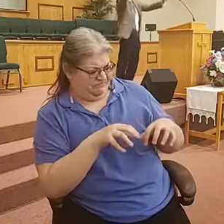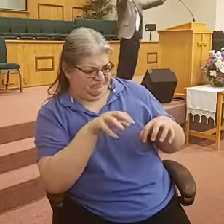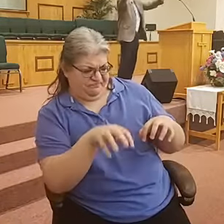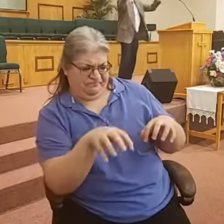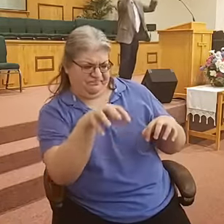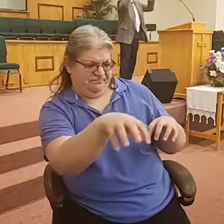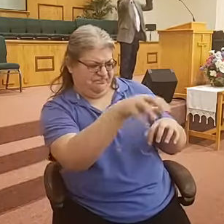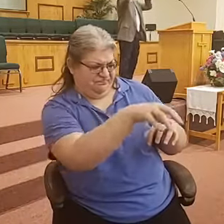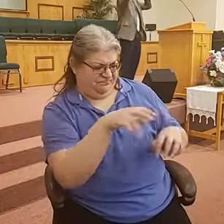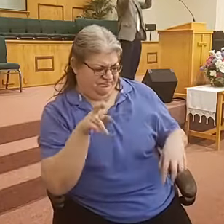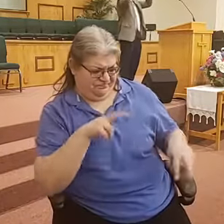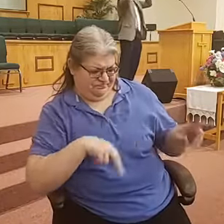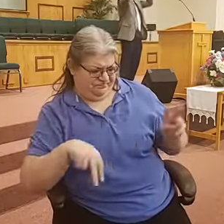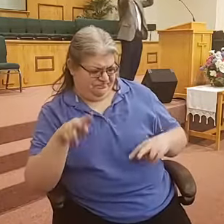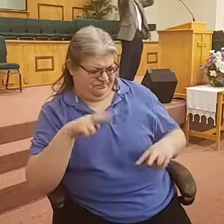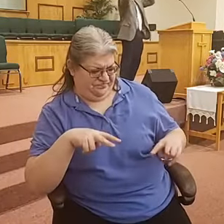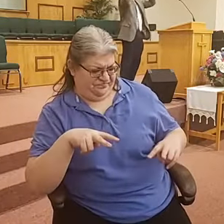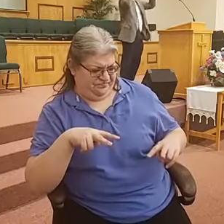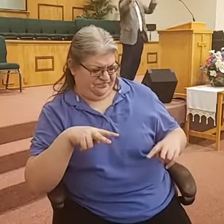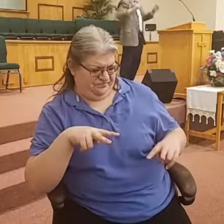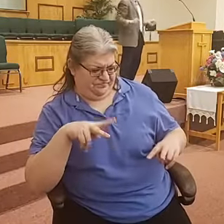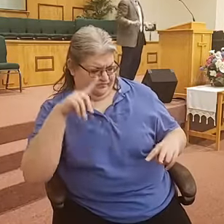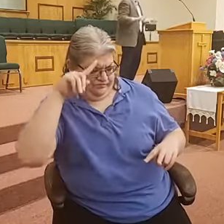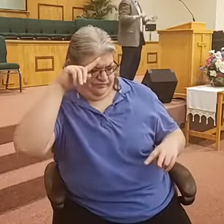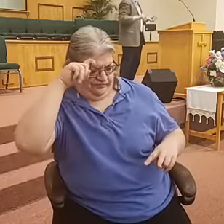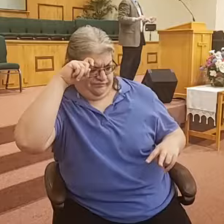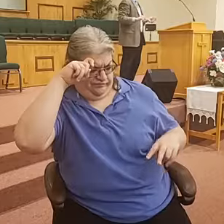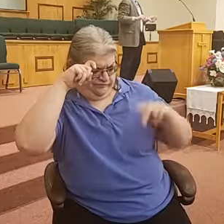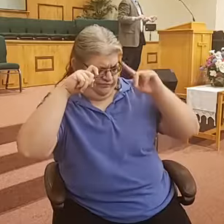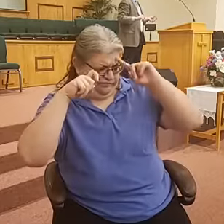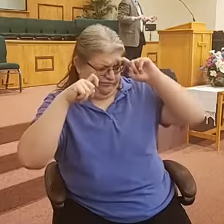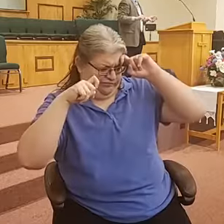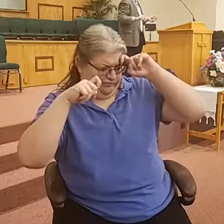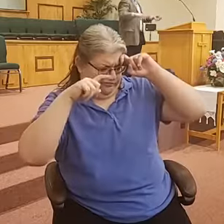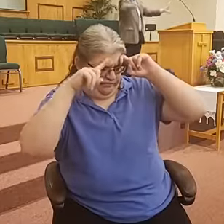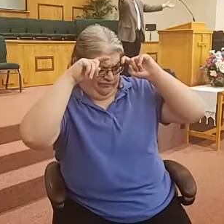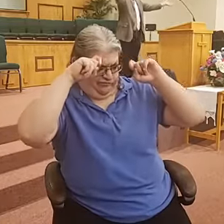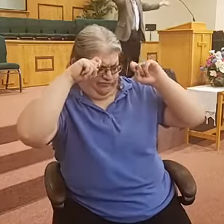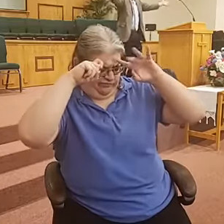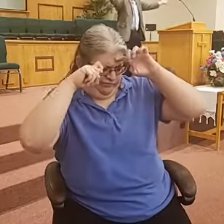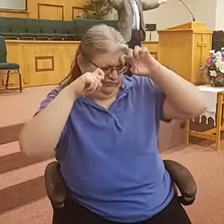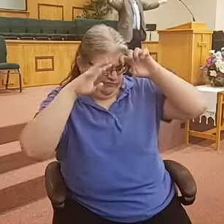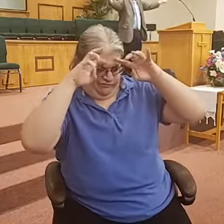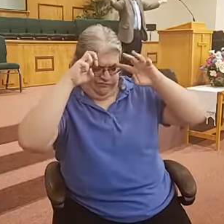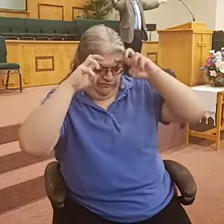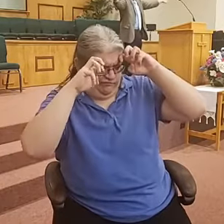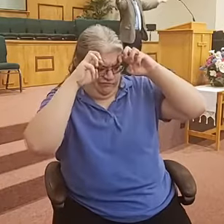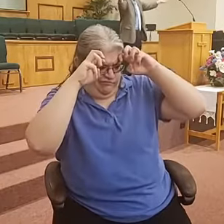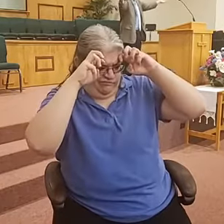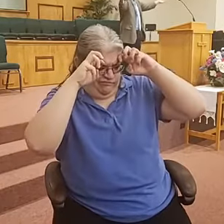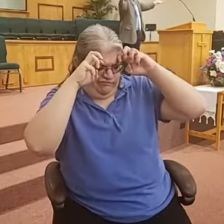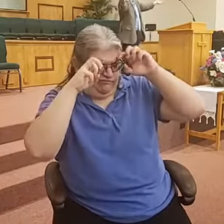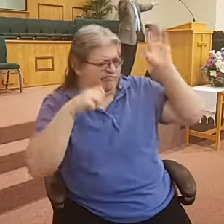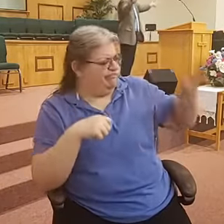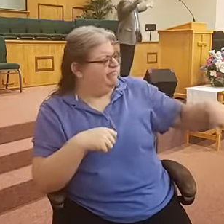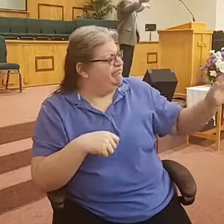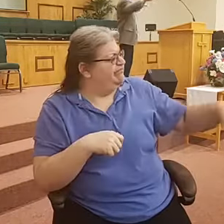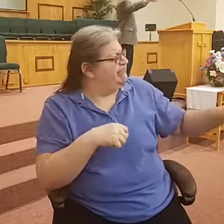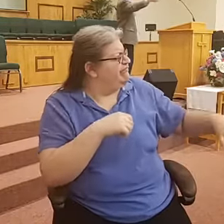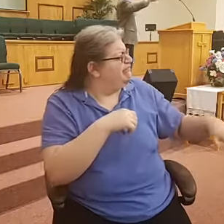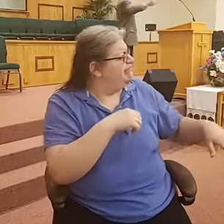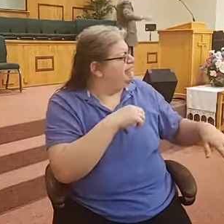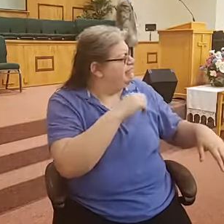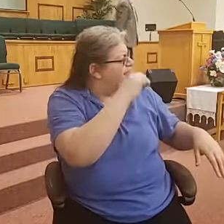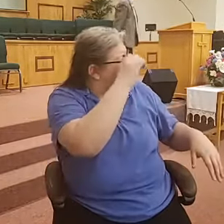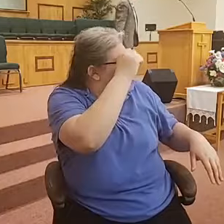mark. I can see these question marks popping up above his head. And then he out loud says to Solomon, after he's looked